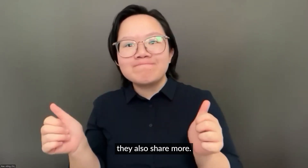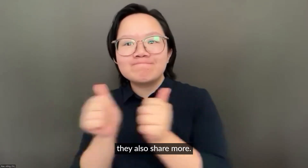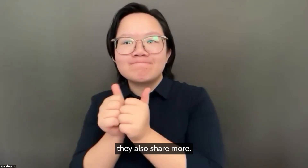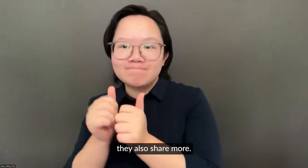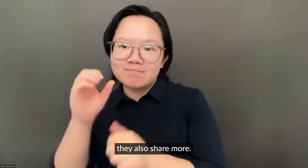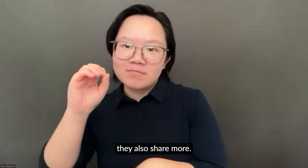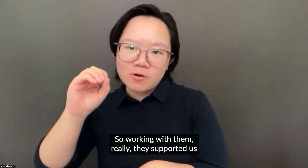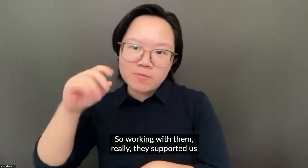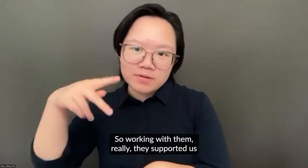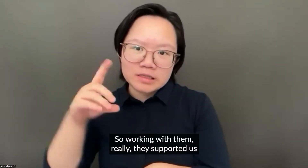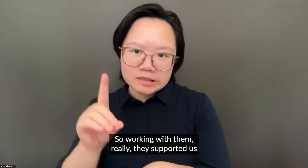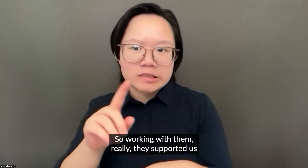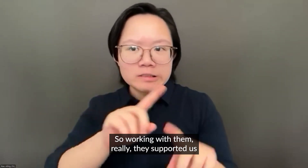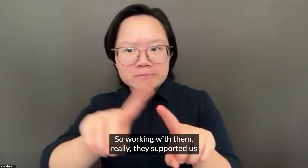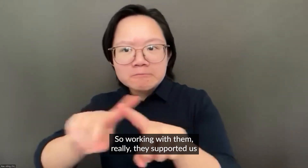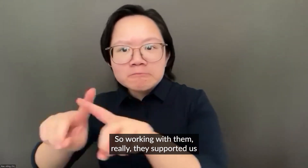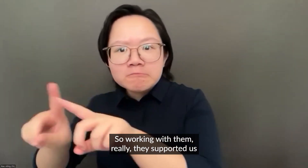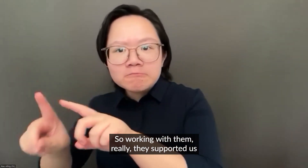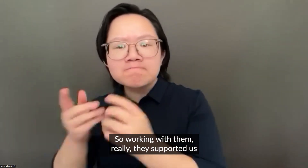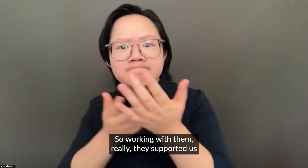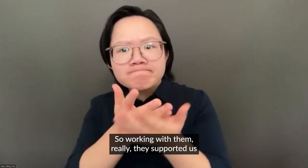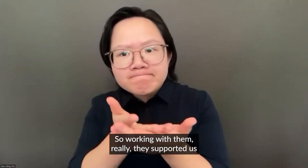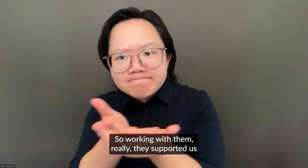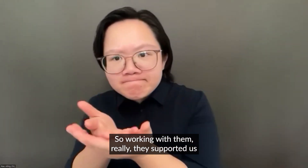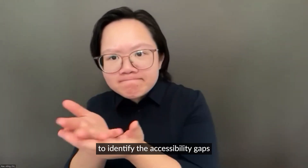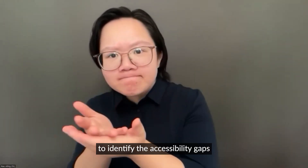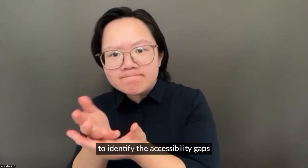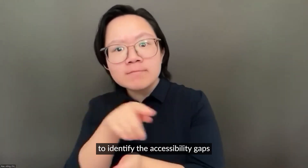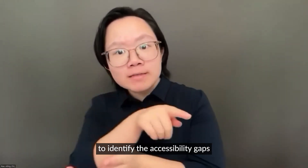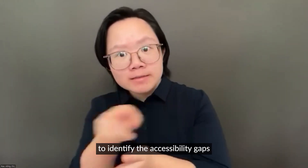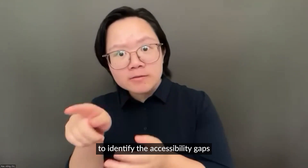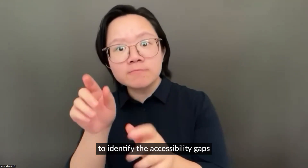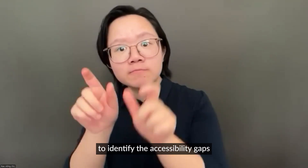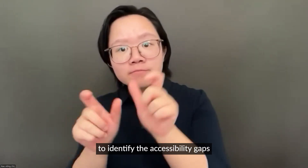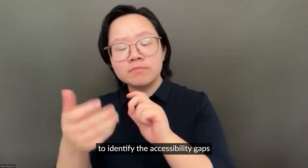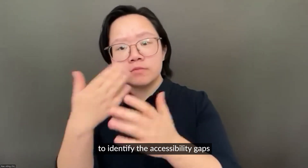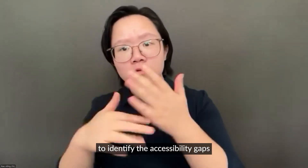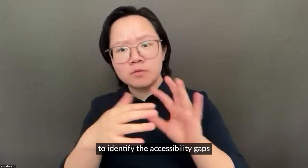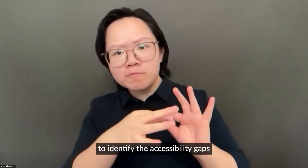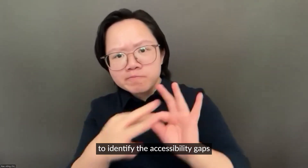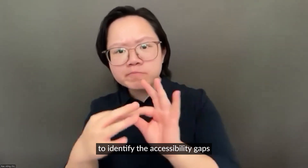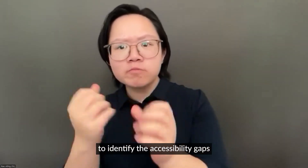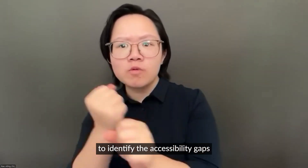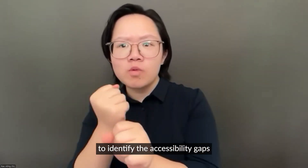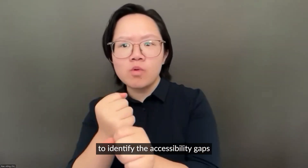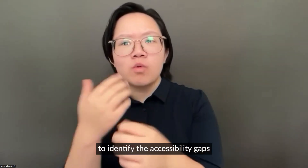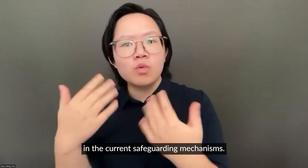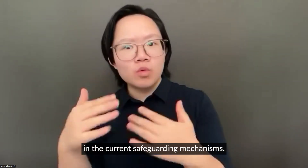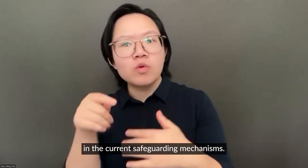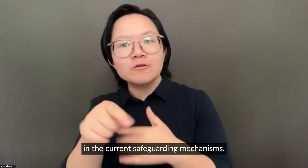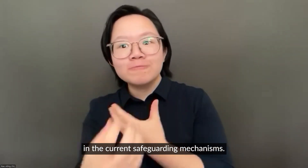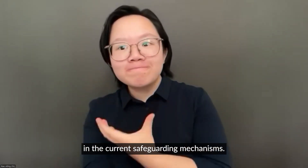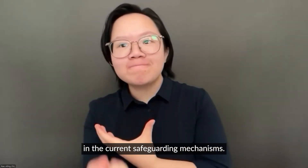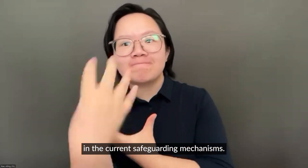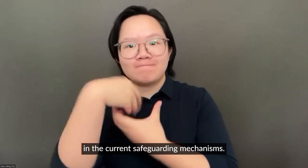also share more. So working with them, really, they supported us to identify the accessibility gaps in